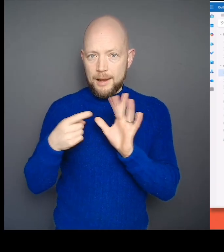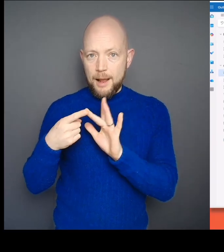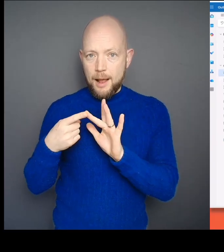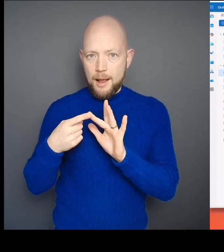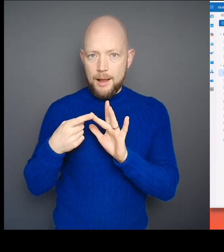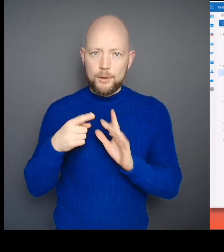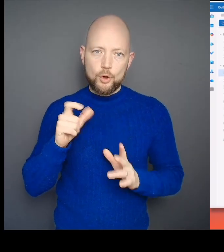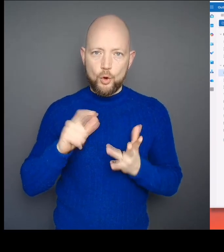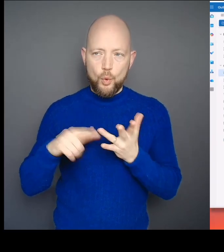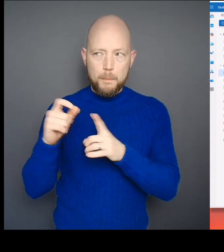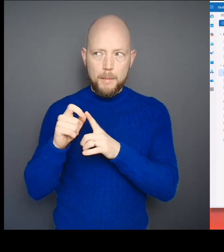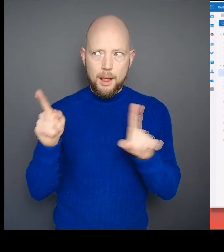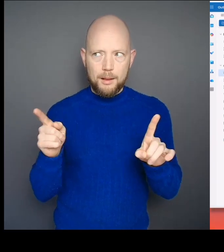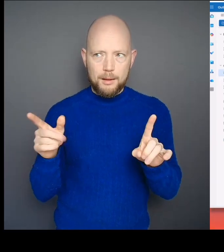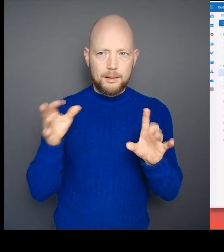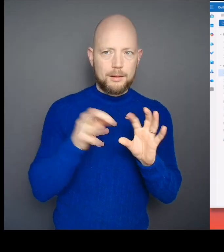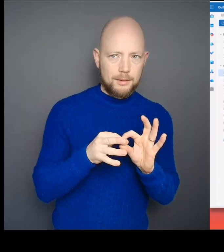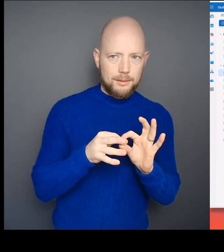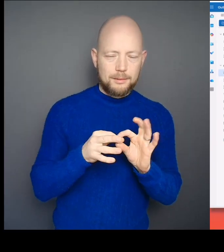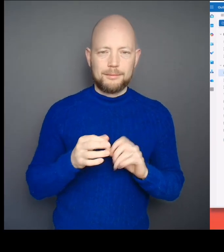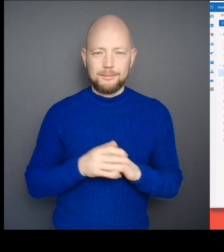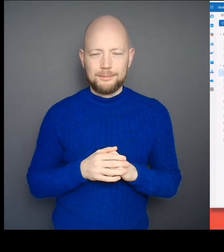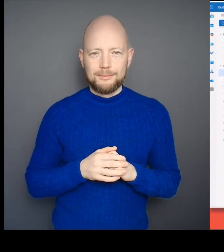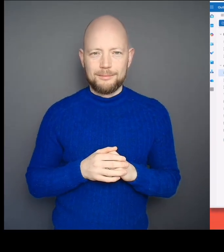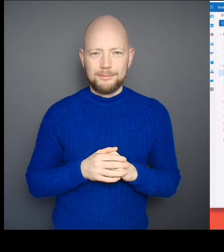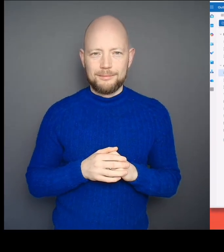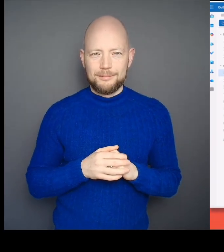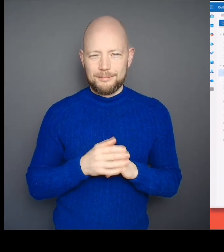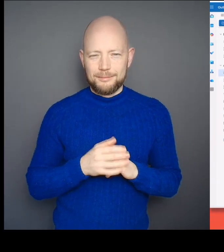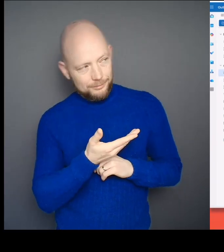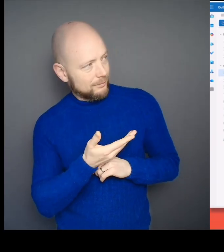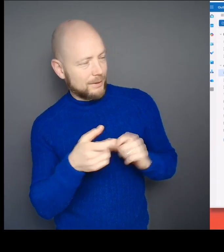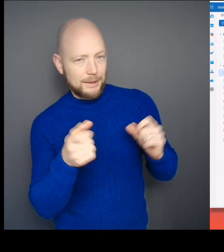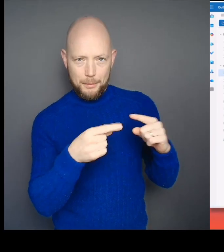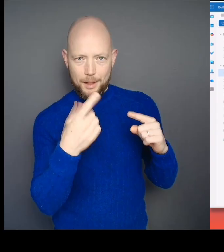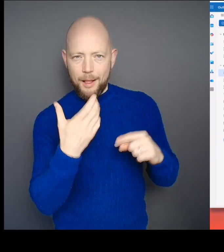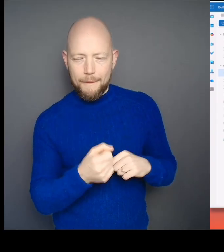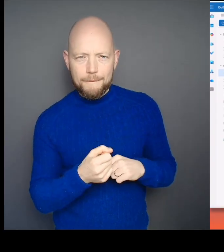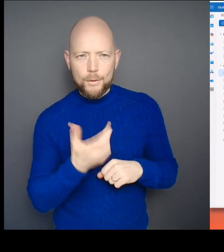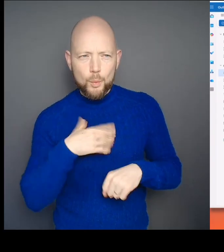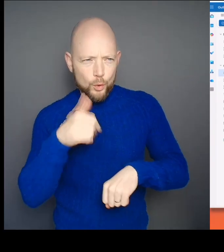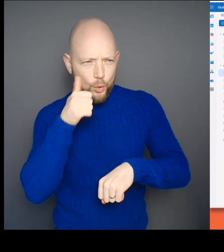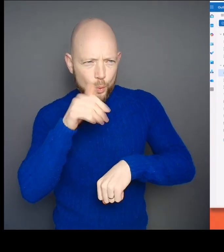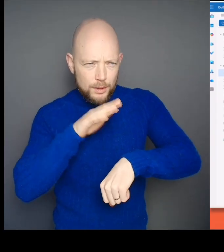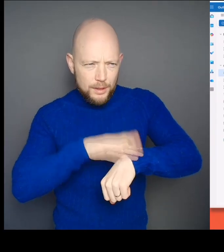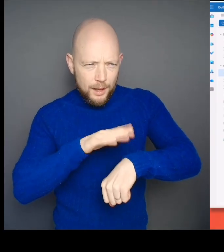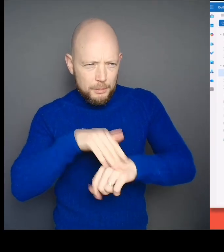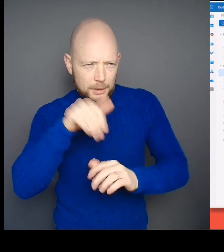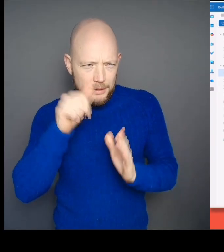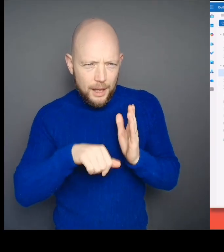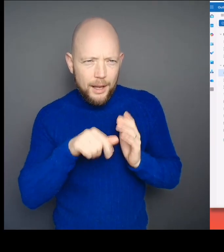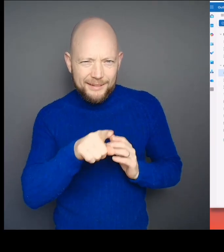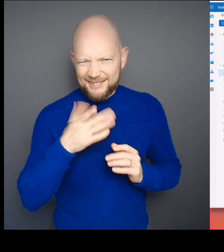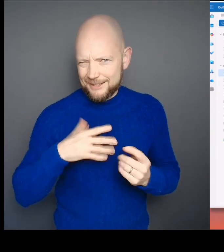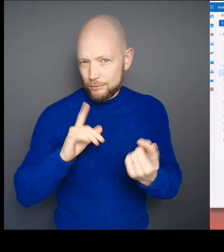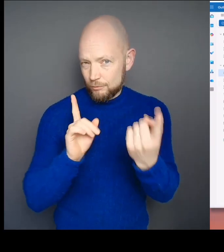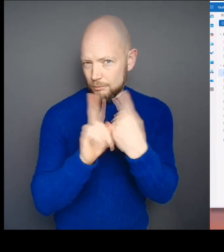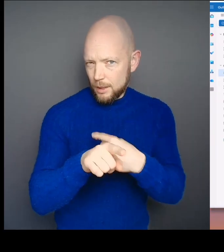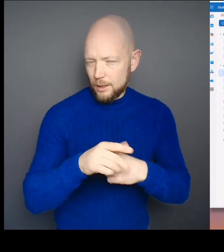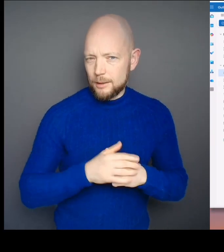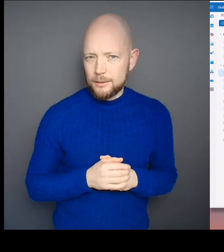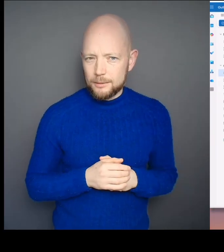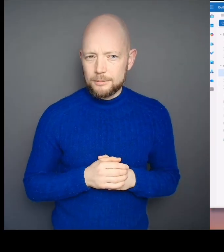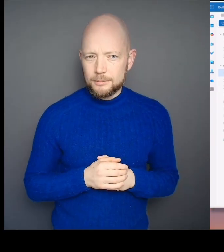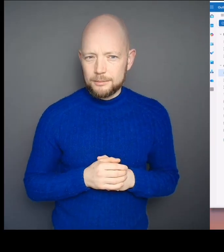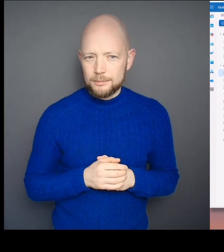you're working with. So I've got an email here from Amy. Hi, Miranda, do we have a kickoff time? Okay, I need to reply to this email. Now, there is a